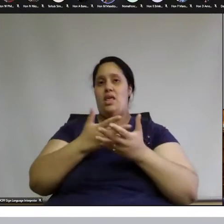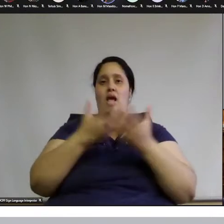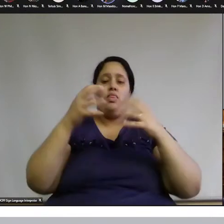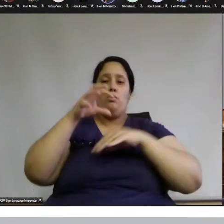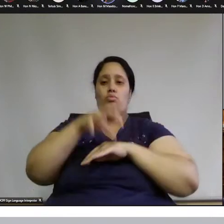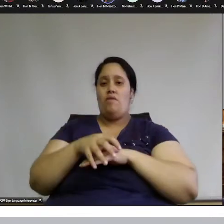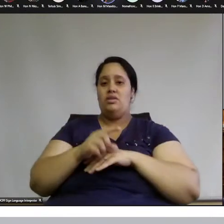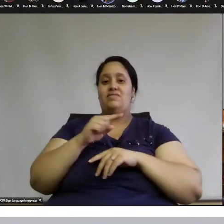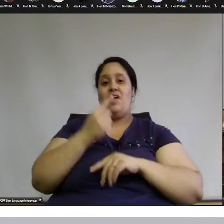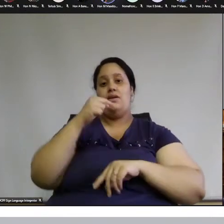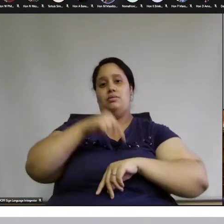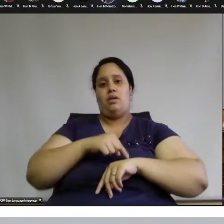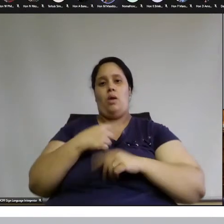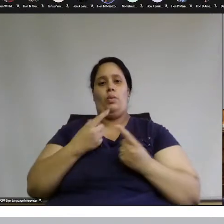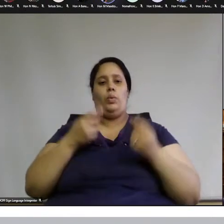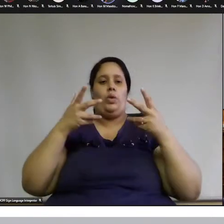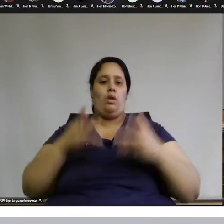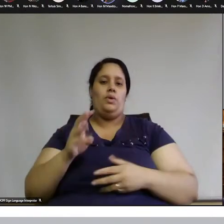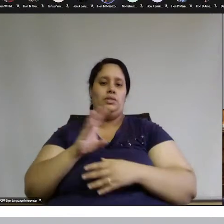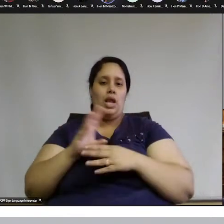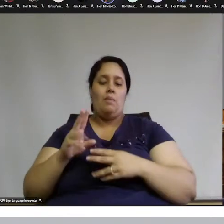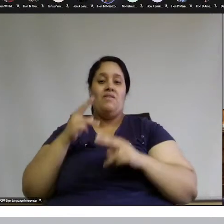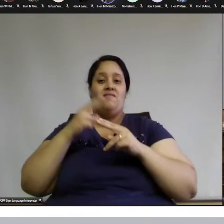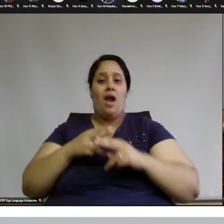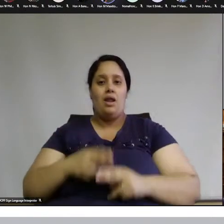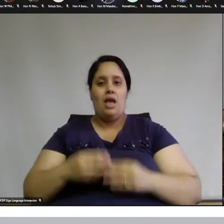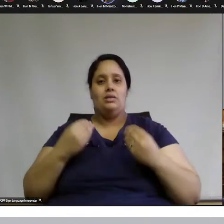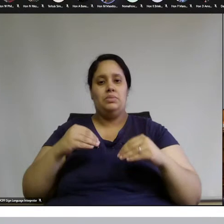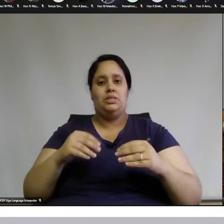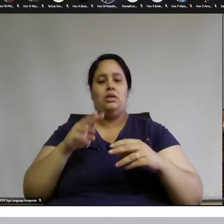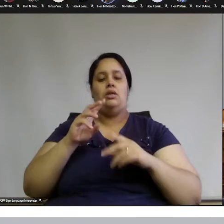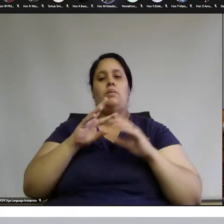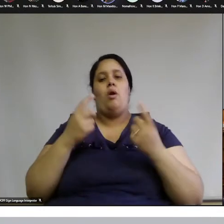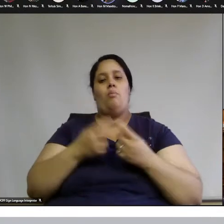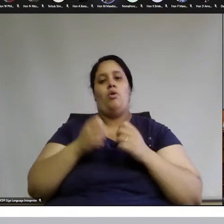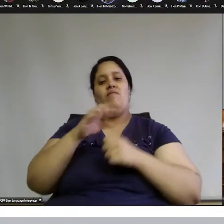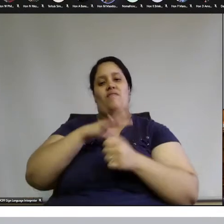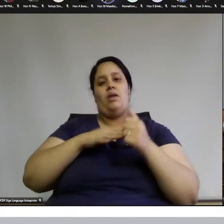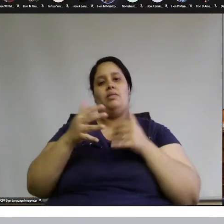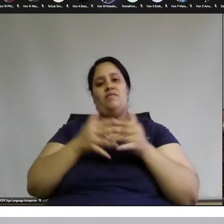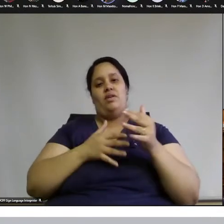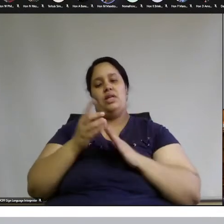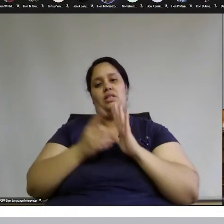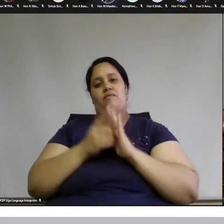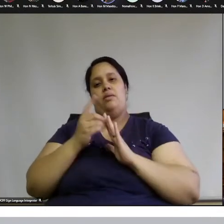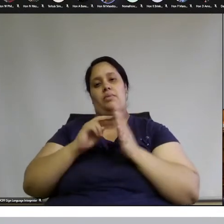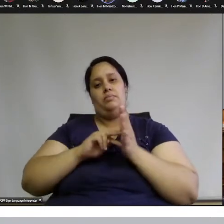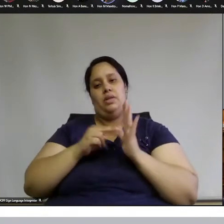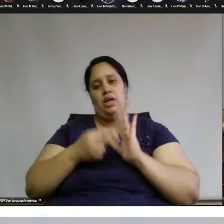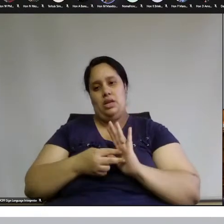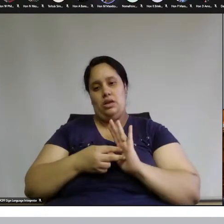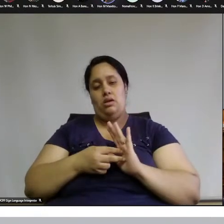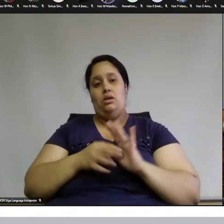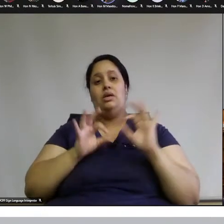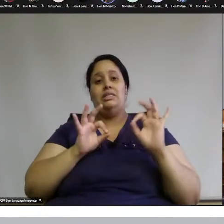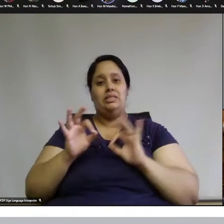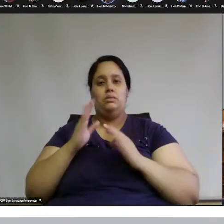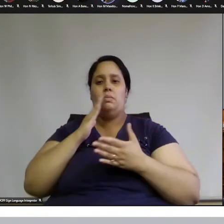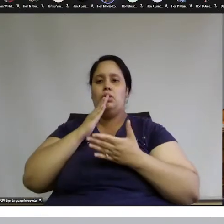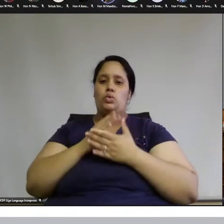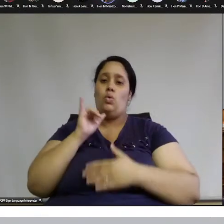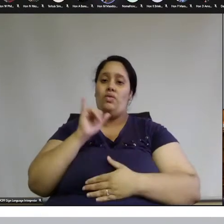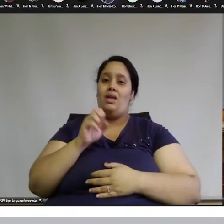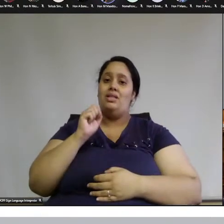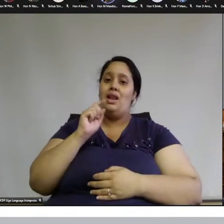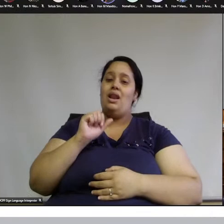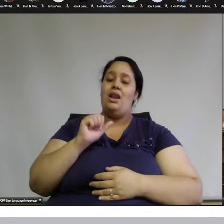currently being finalized by the Department of Environmental Affairs and Development Planning, and will ensure that mixed